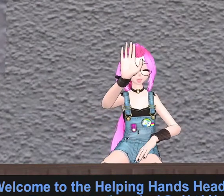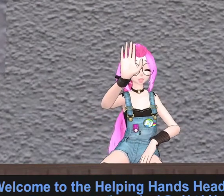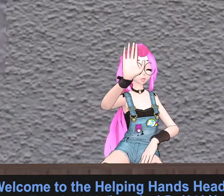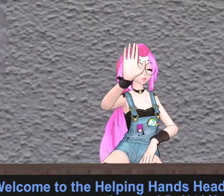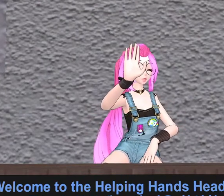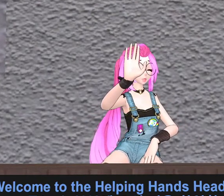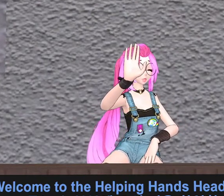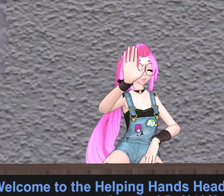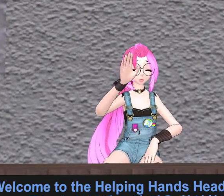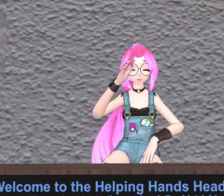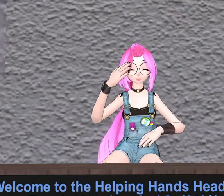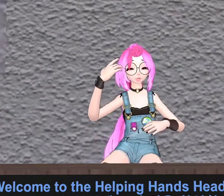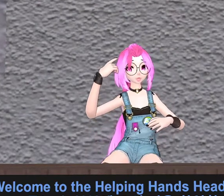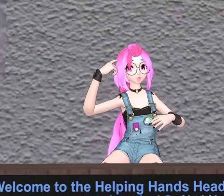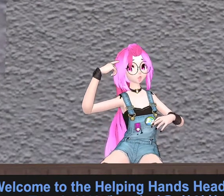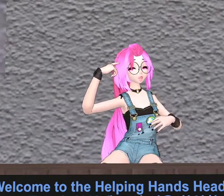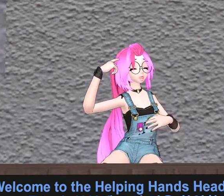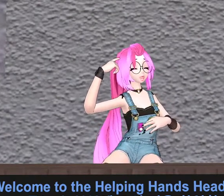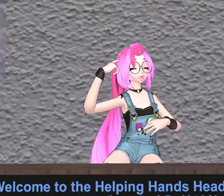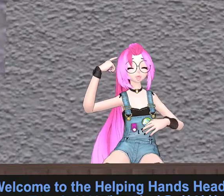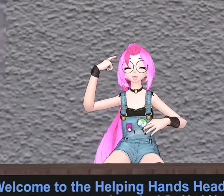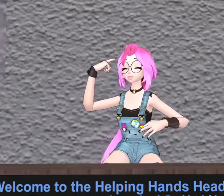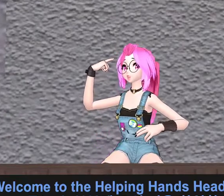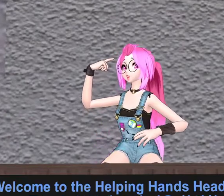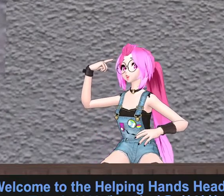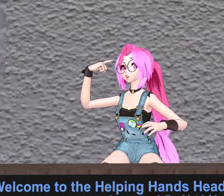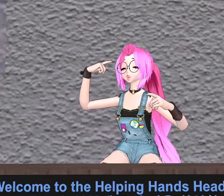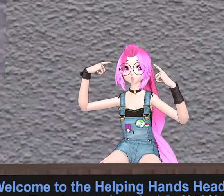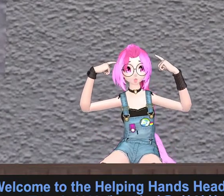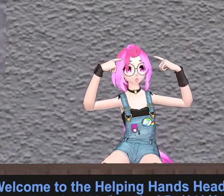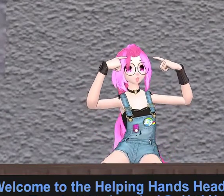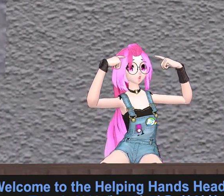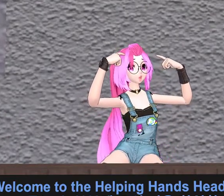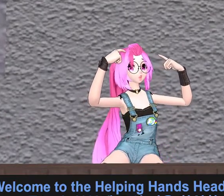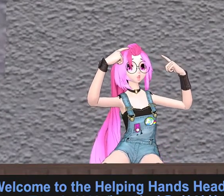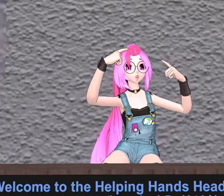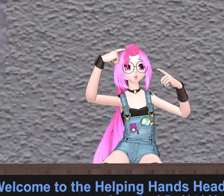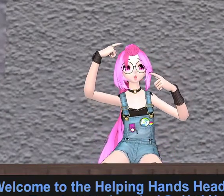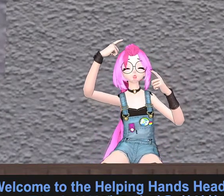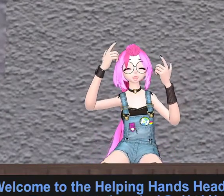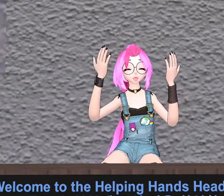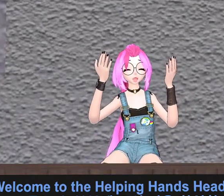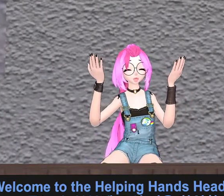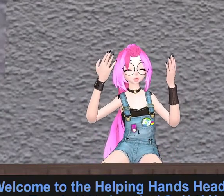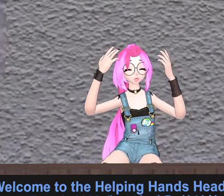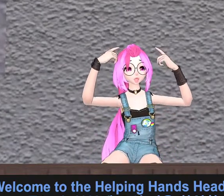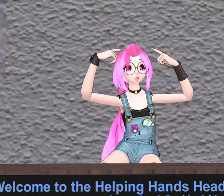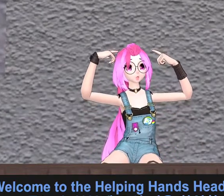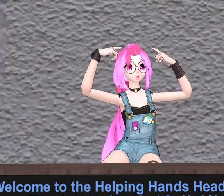users, you can just use an open hand. And then I want you to imagine the shape of Brazil. Everyone, right now, what does it look like? What does it look like?